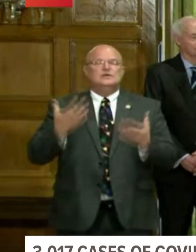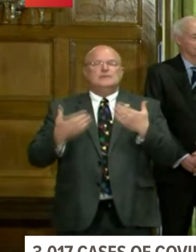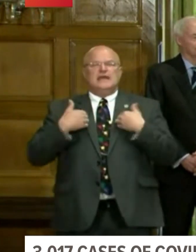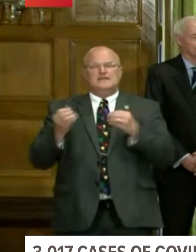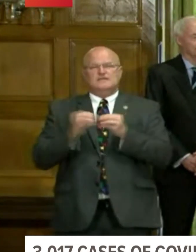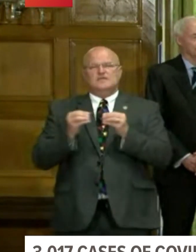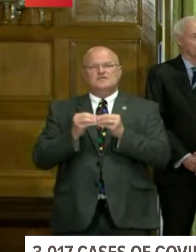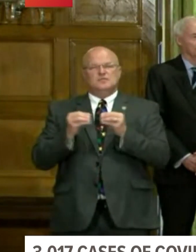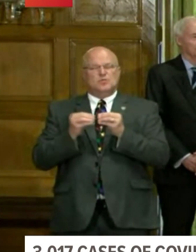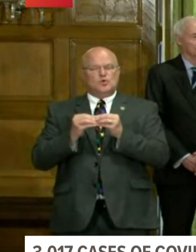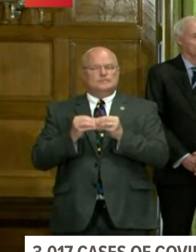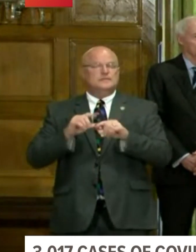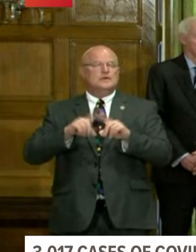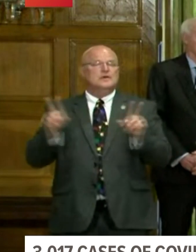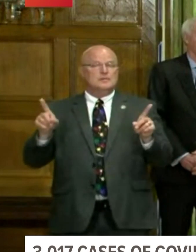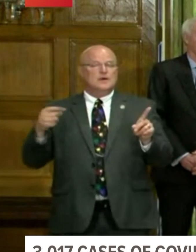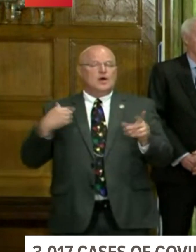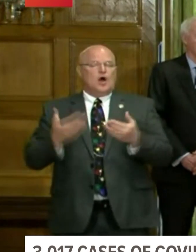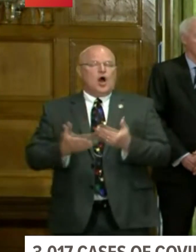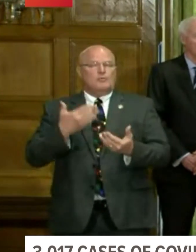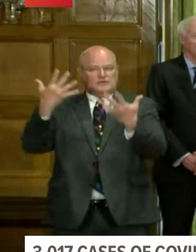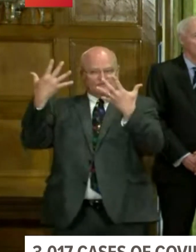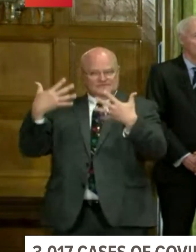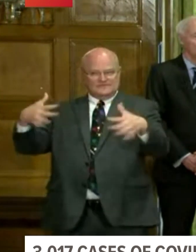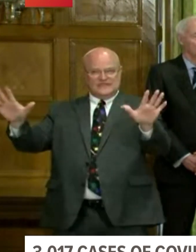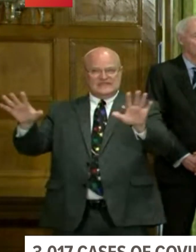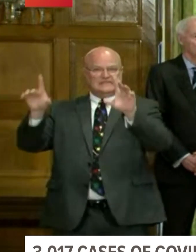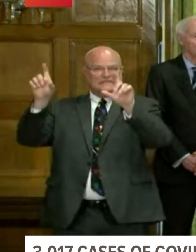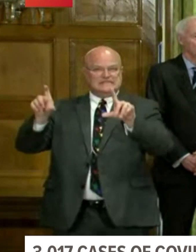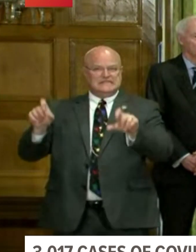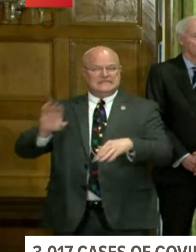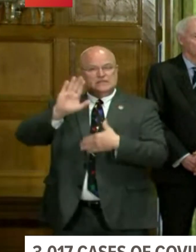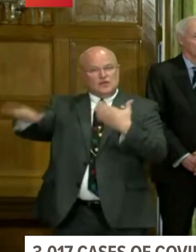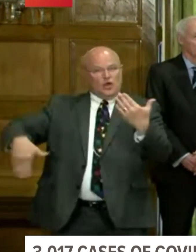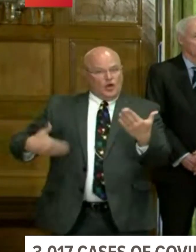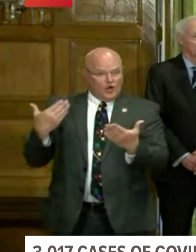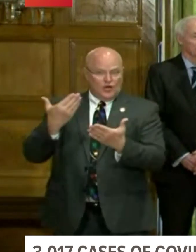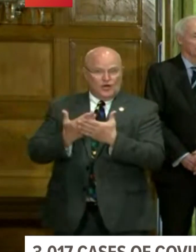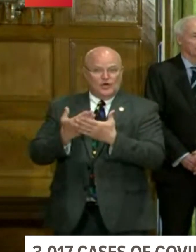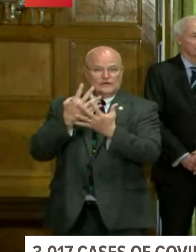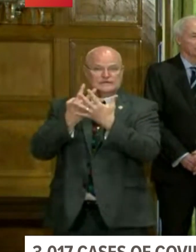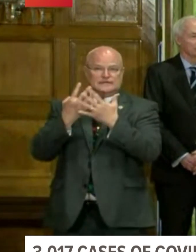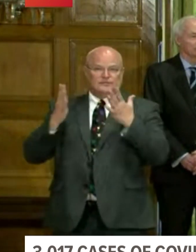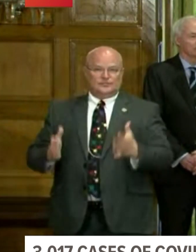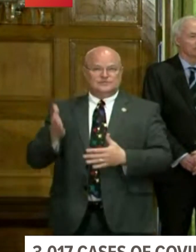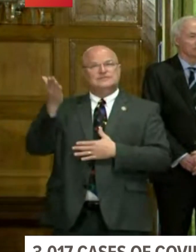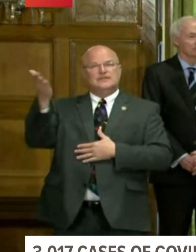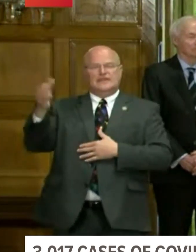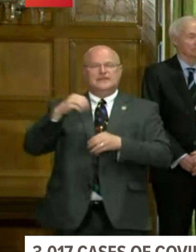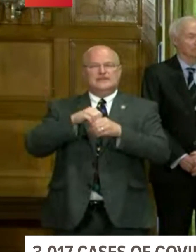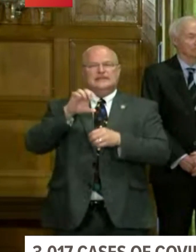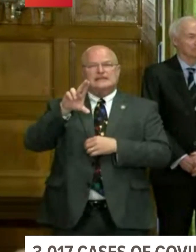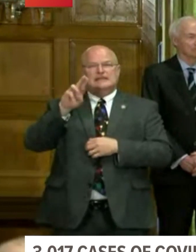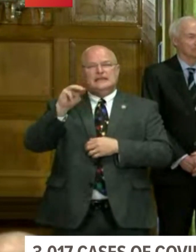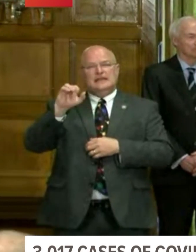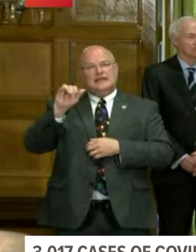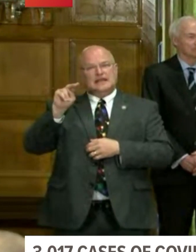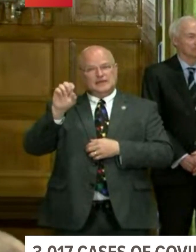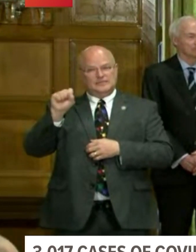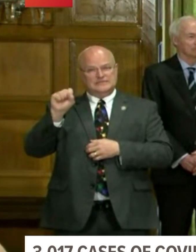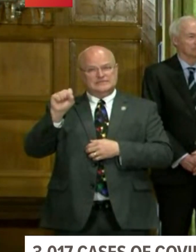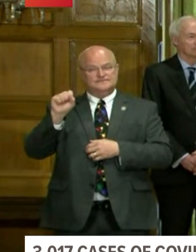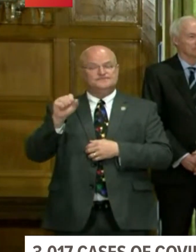have a few extras, but we're almost done with testing almost the entire inmate population. We are up to